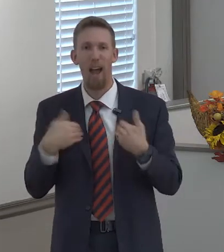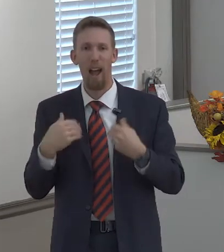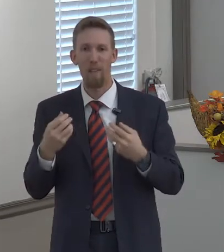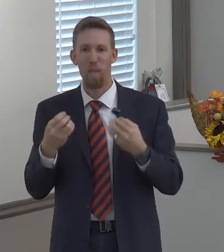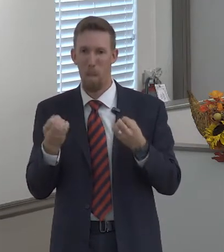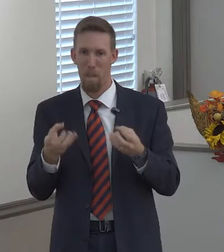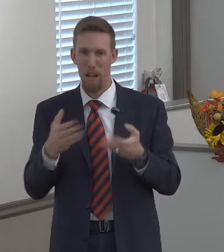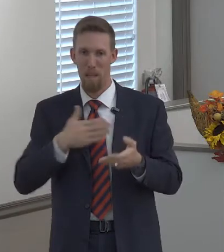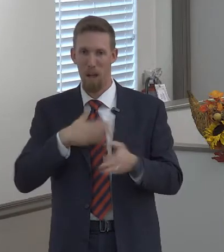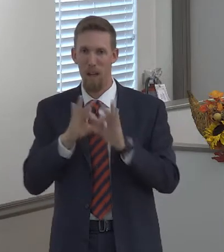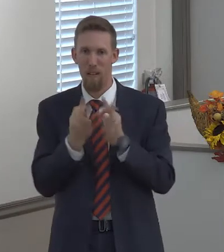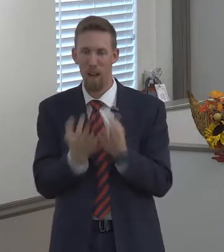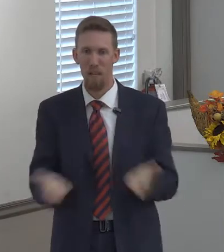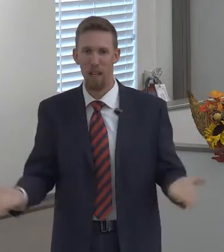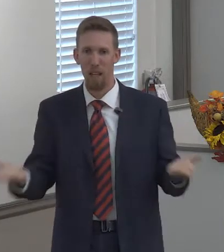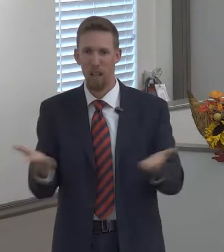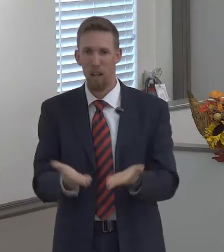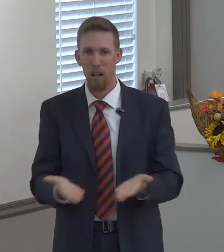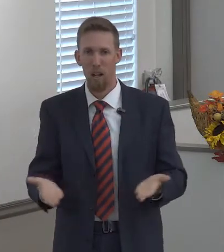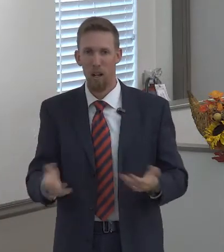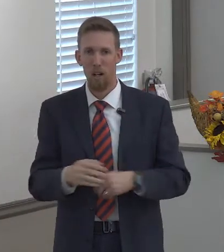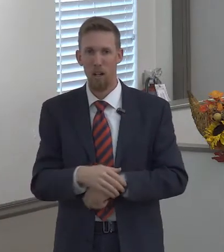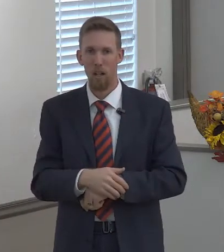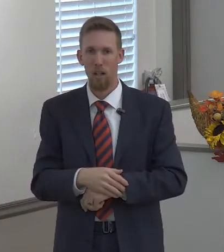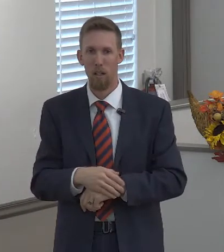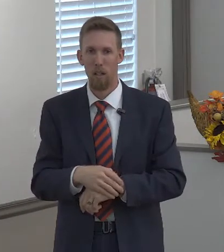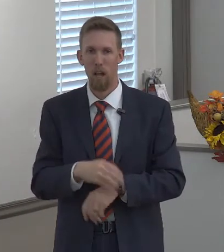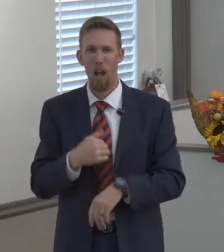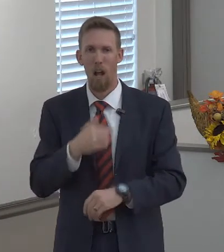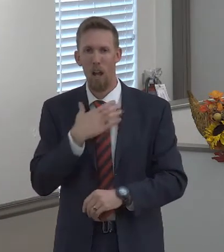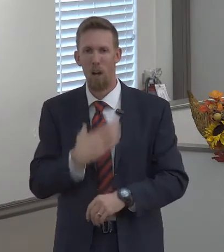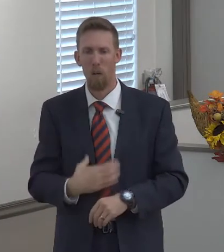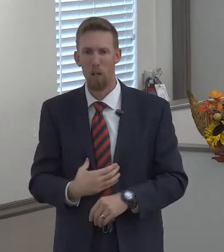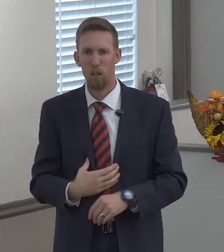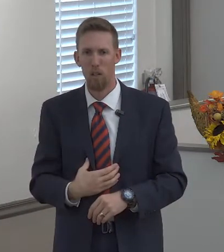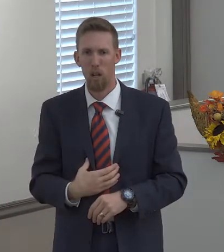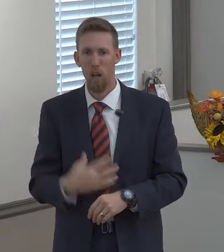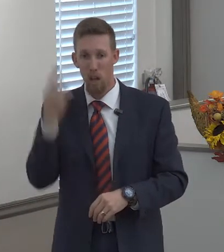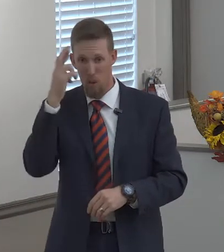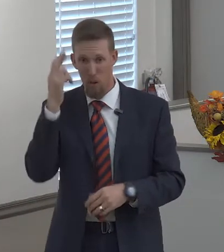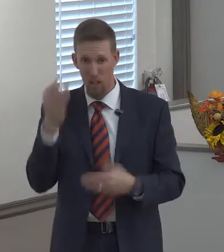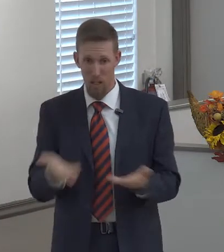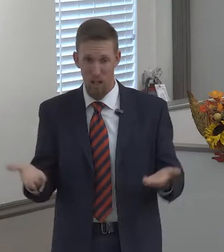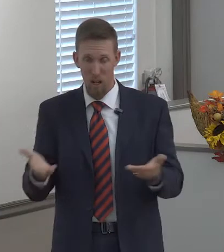we have suffered from selective memory disease.